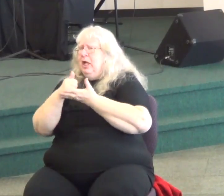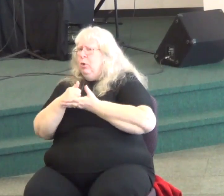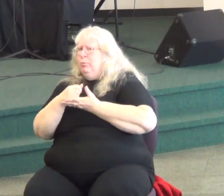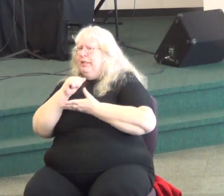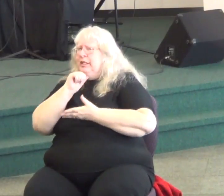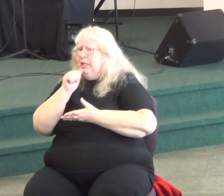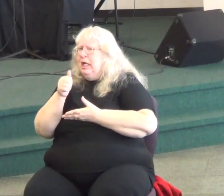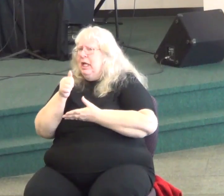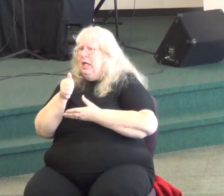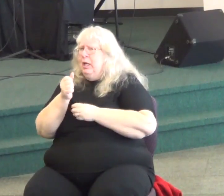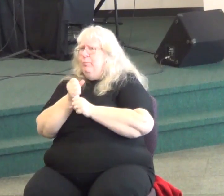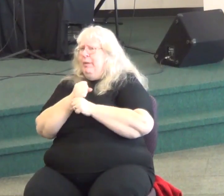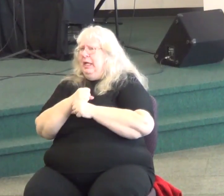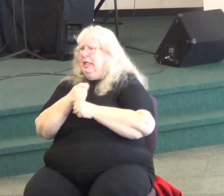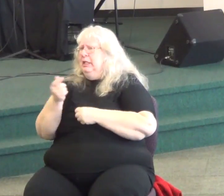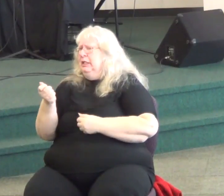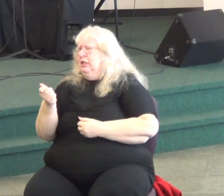How many of us take our problems